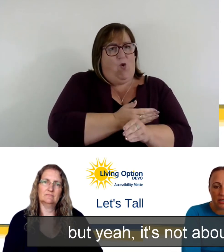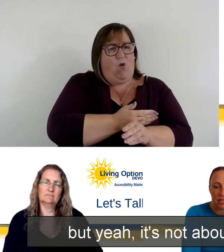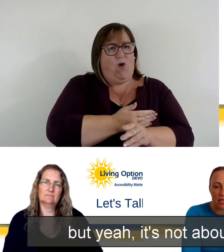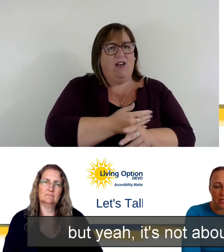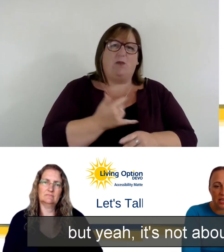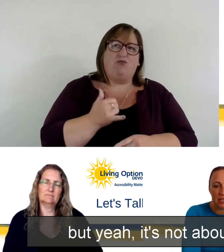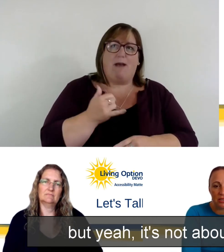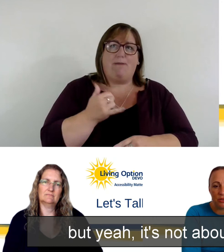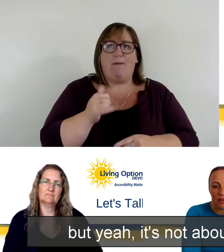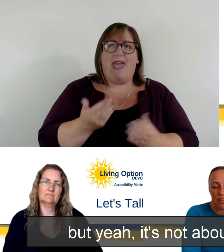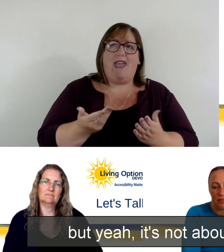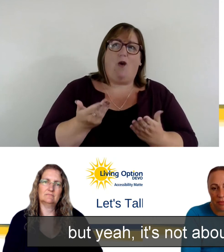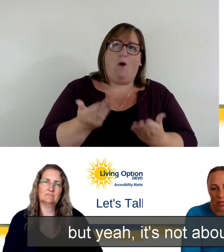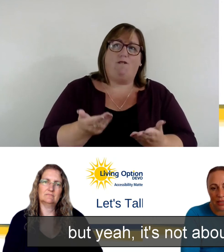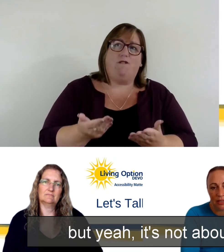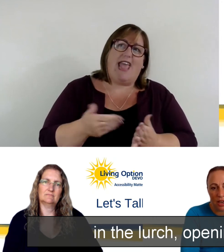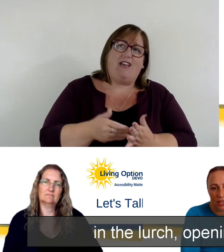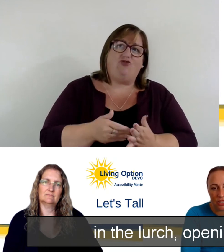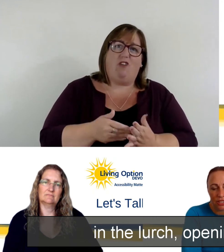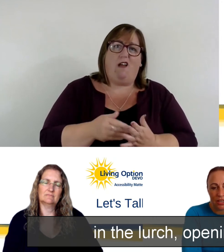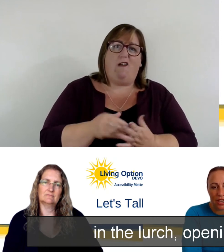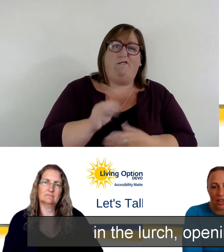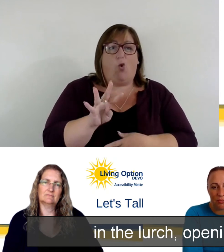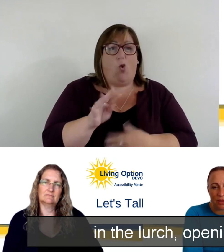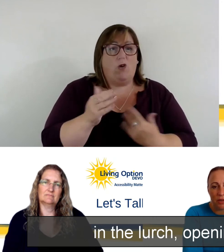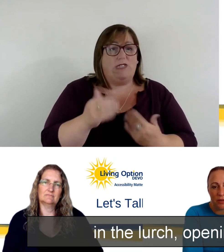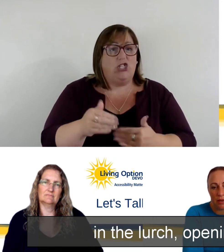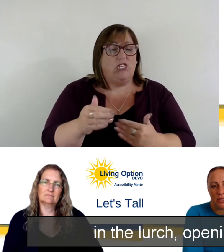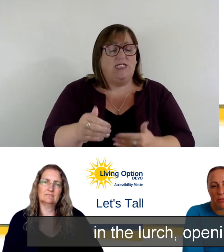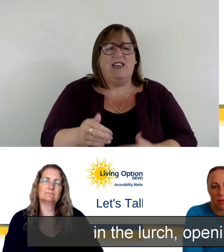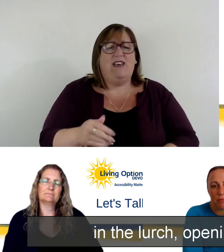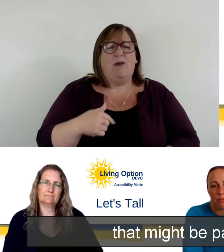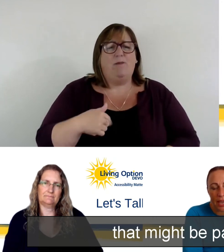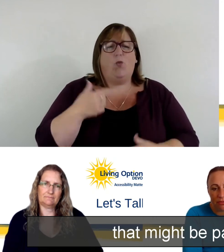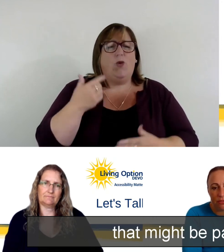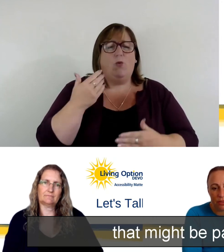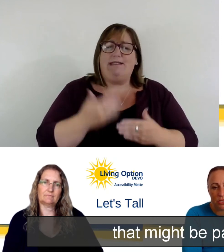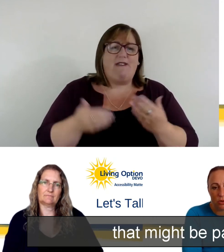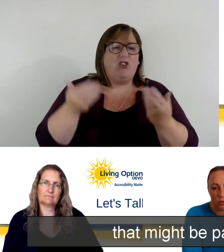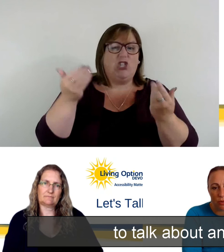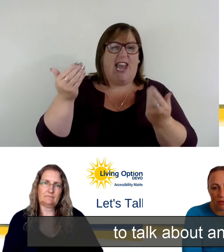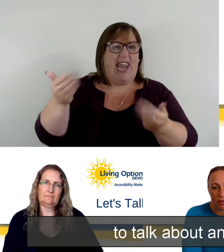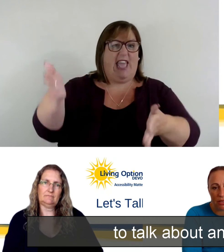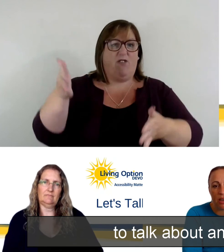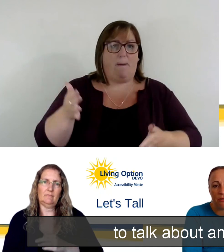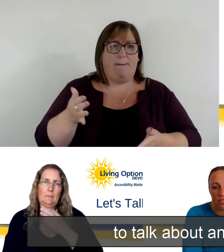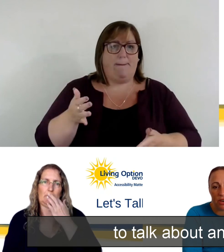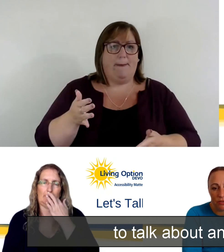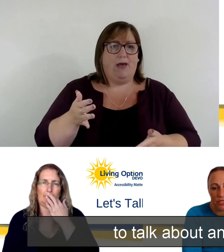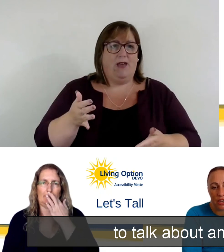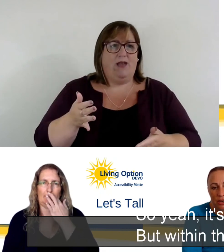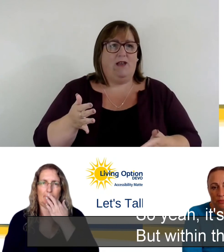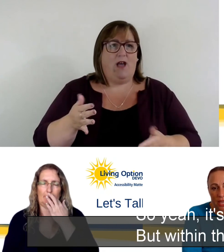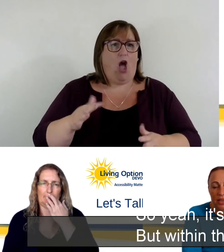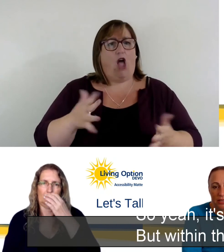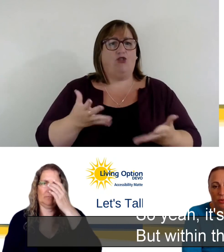yeah, it's not about leaving somebody in the lurch, opening up something that might be painful for them to talk about and